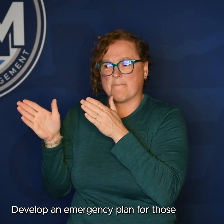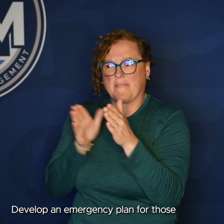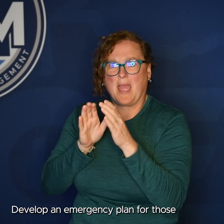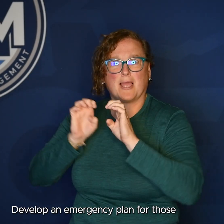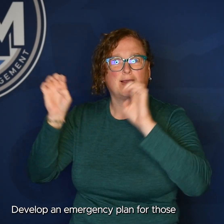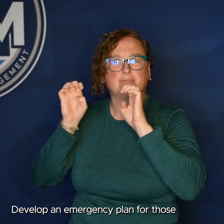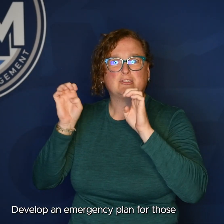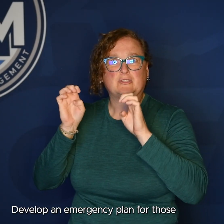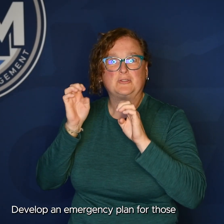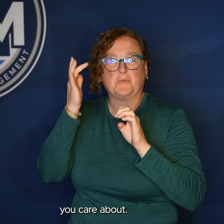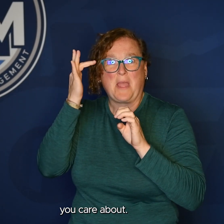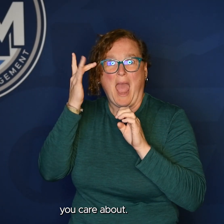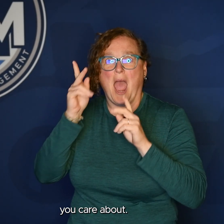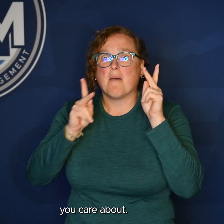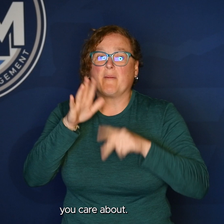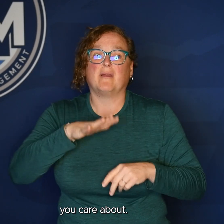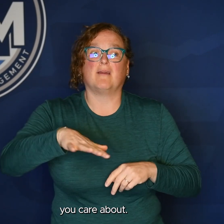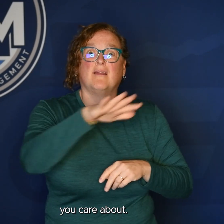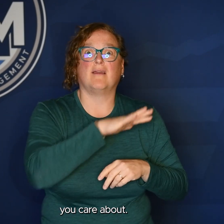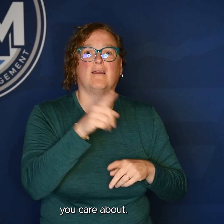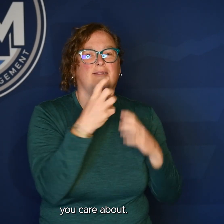emergency plan for those you care about.